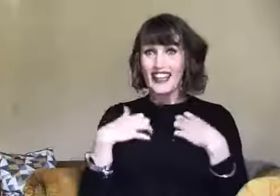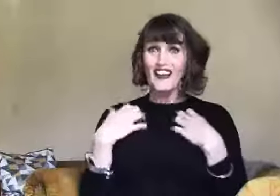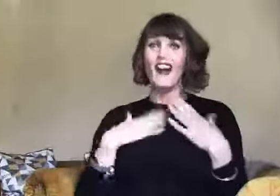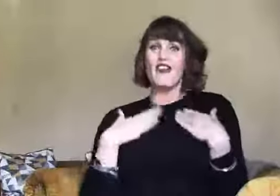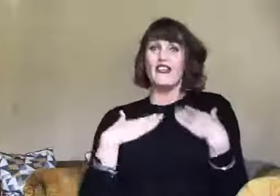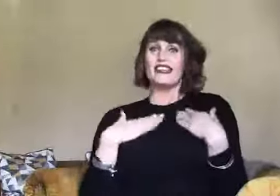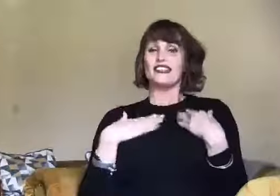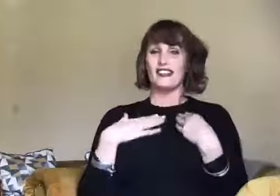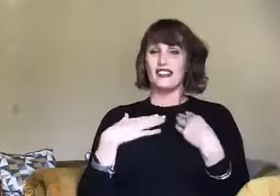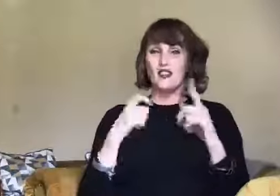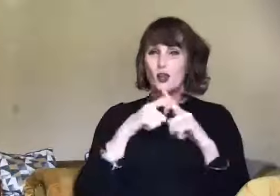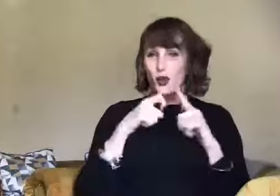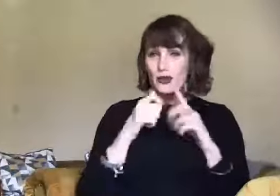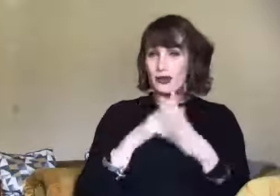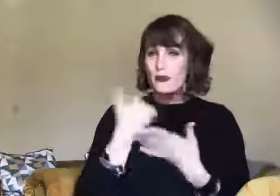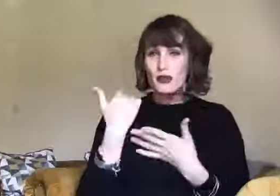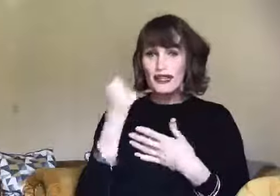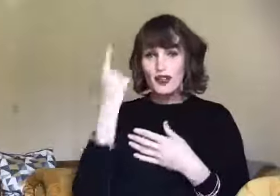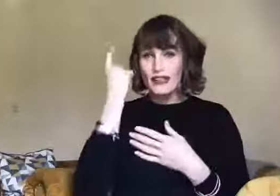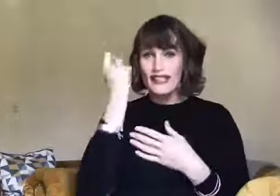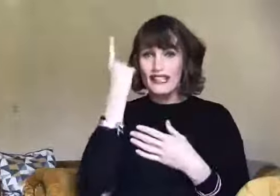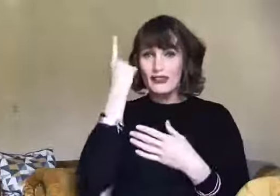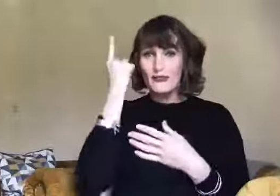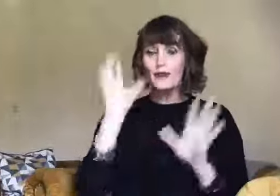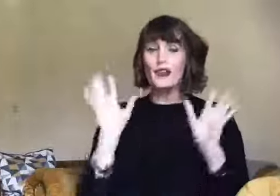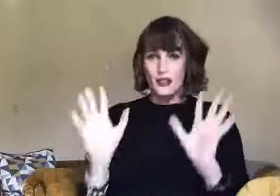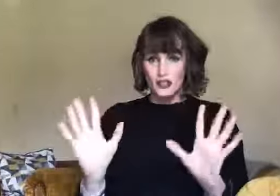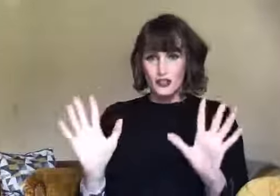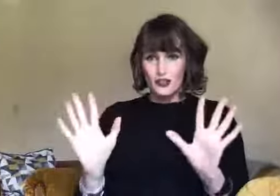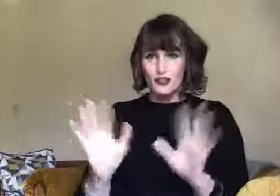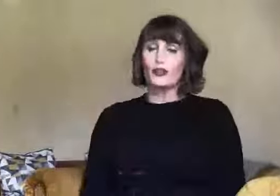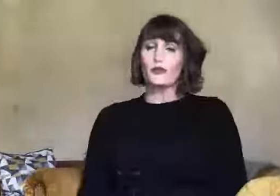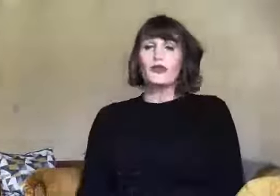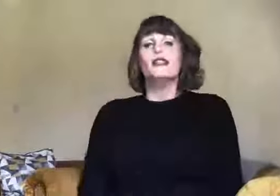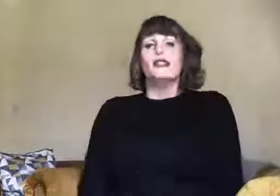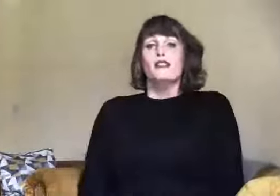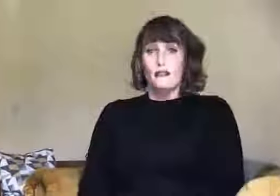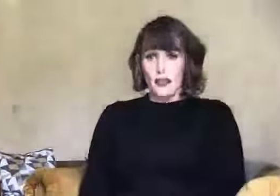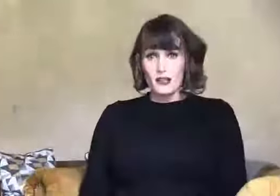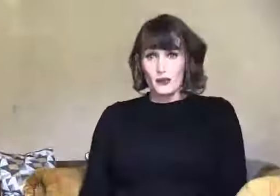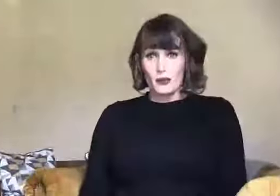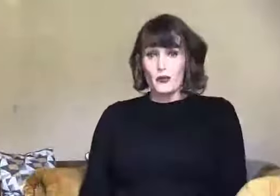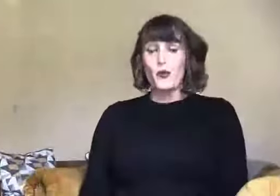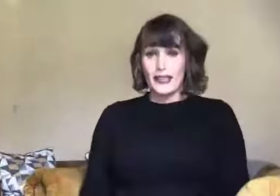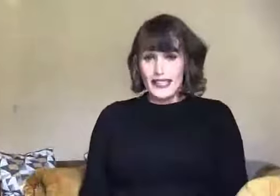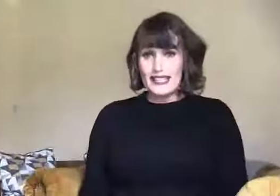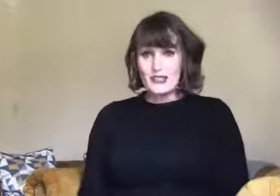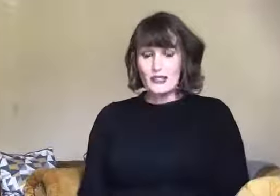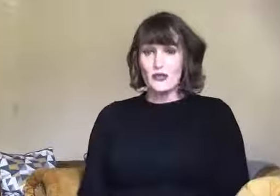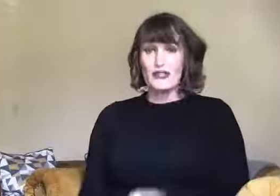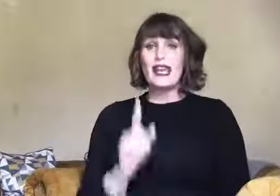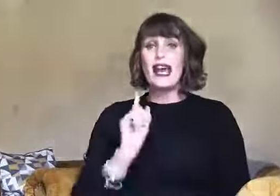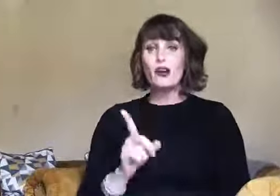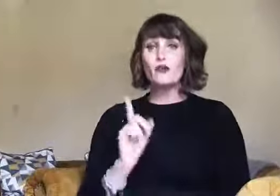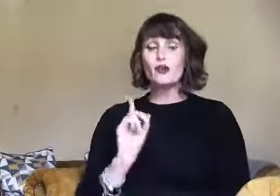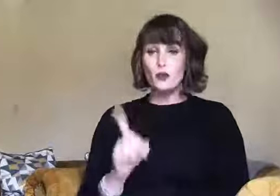I love it. Kokoro is a brilliant idea. So, first of all, what I need to do is help you